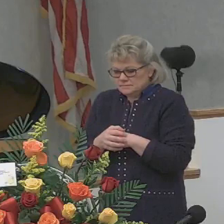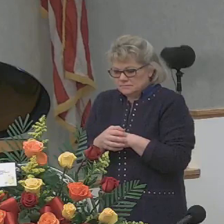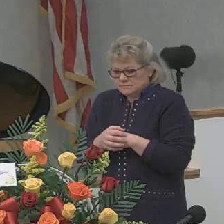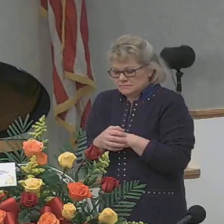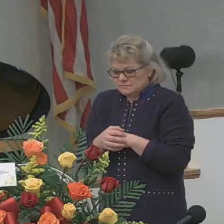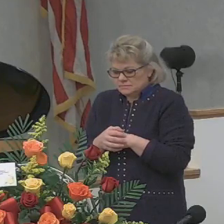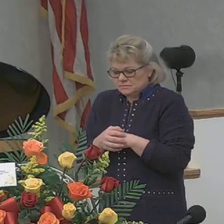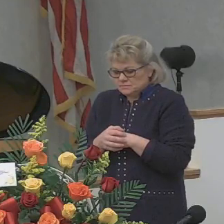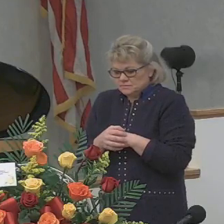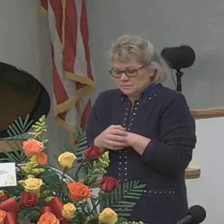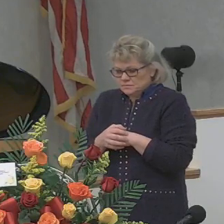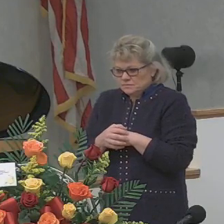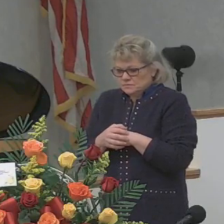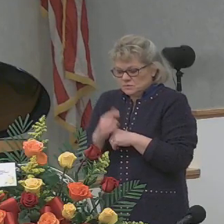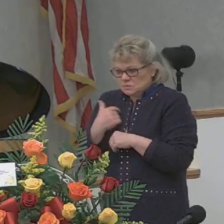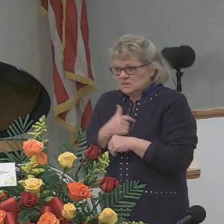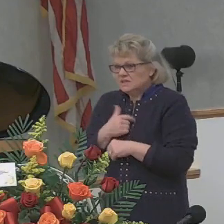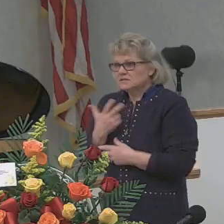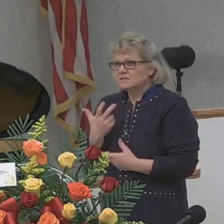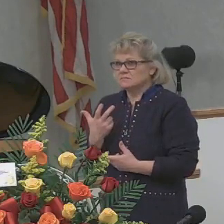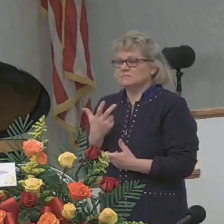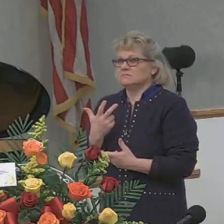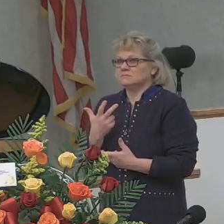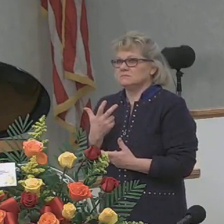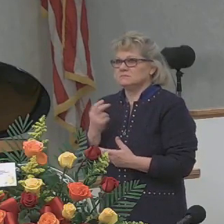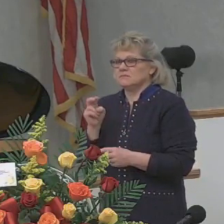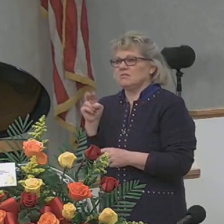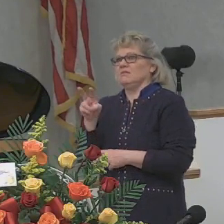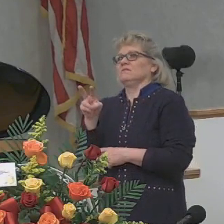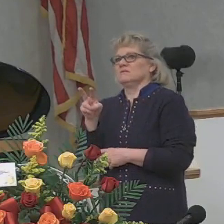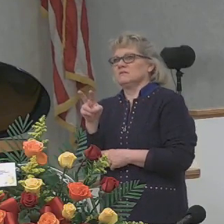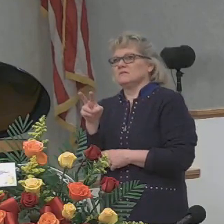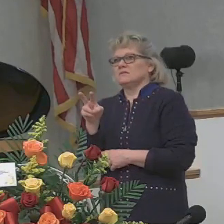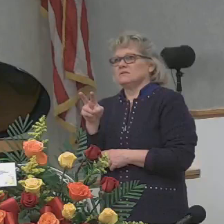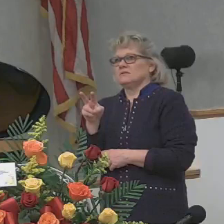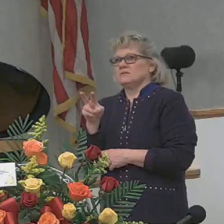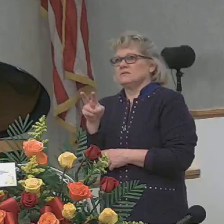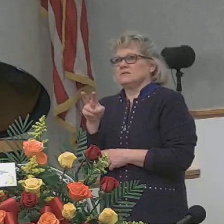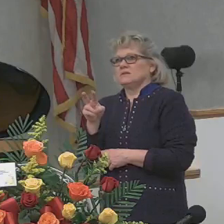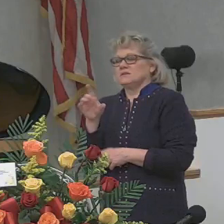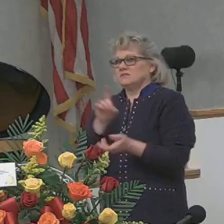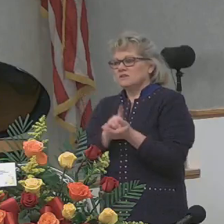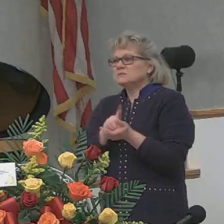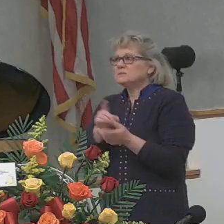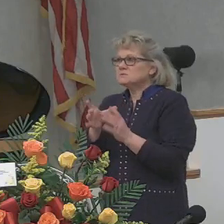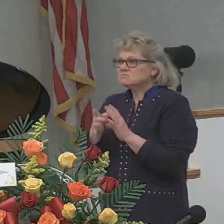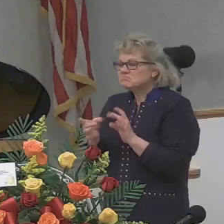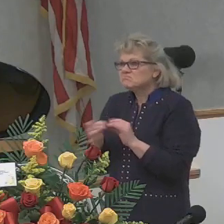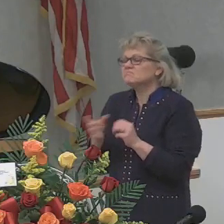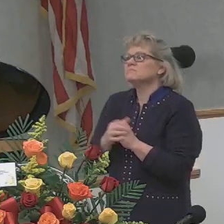And he sat there and stared kind of into the blank distance for a few minutes, and then he started to speak.